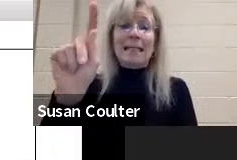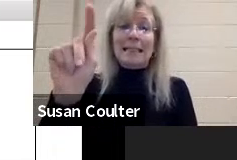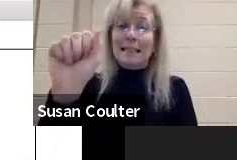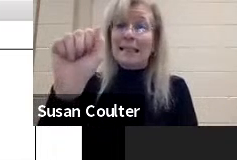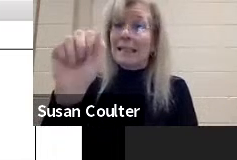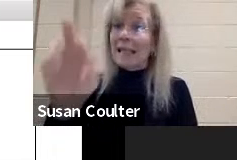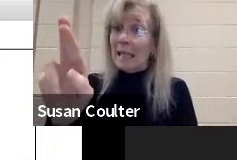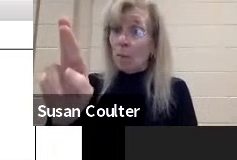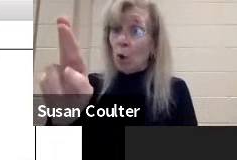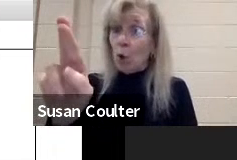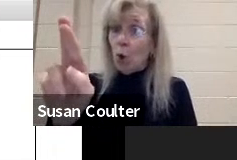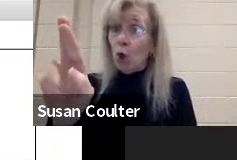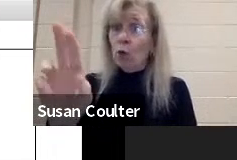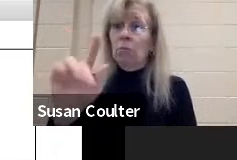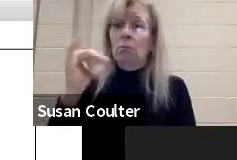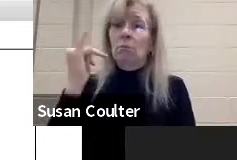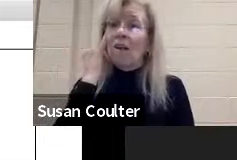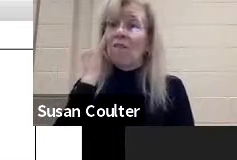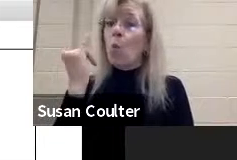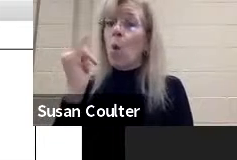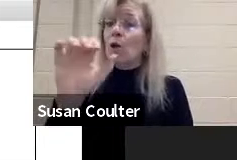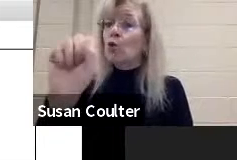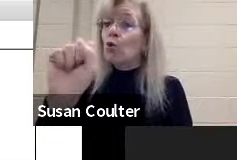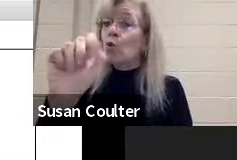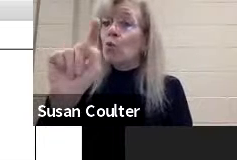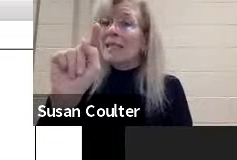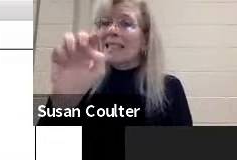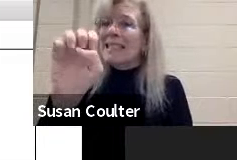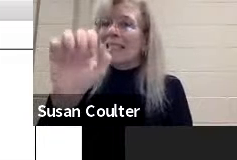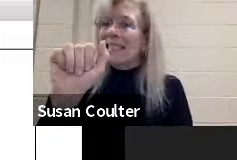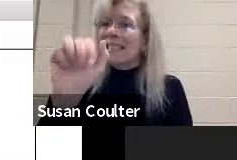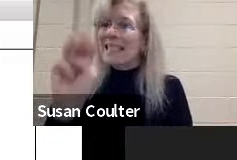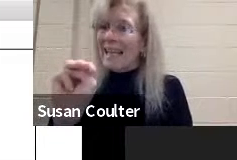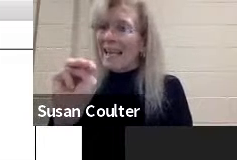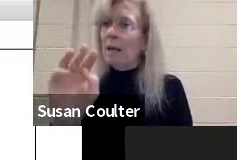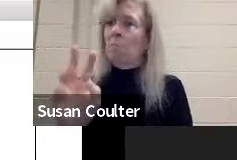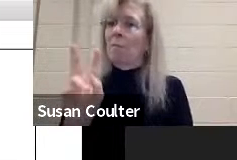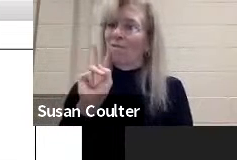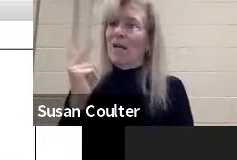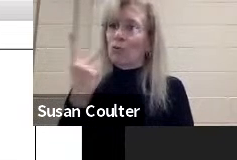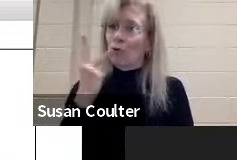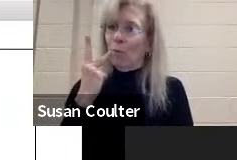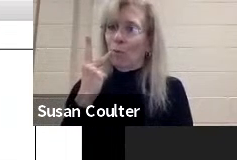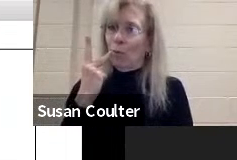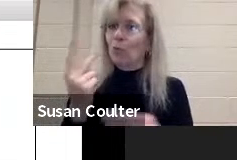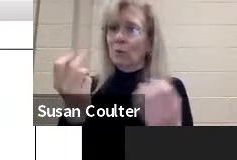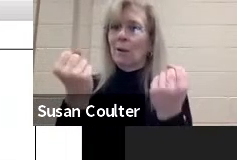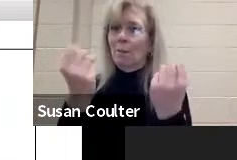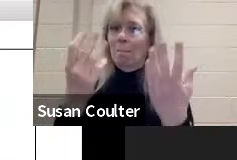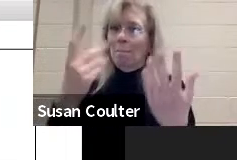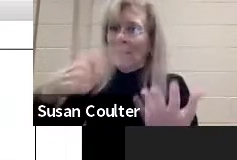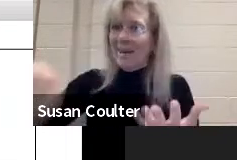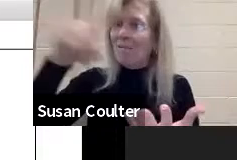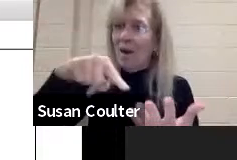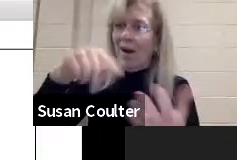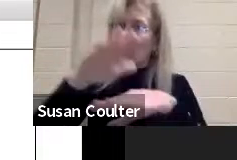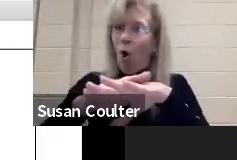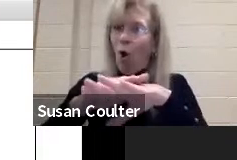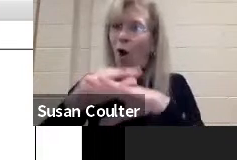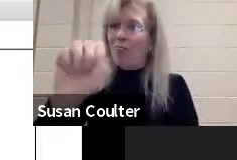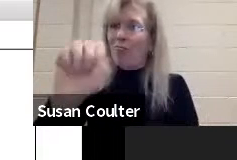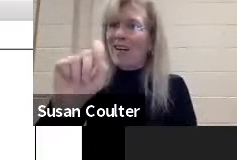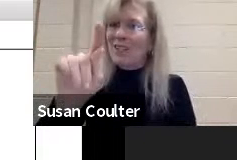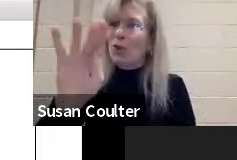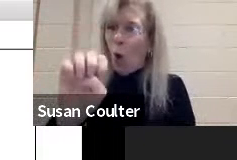Okay. Steamer, if you want to steam vegetables. Many of